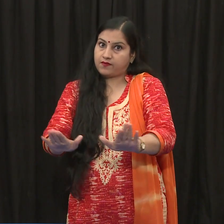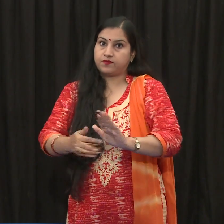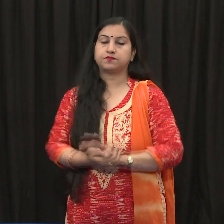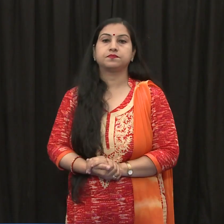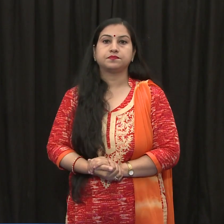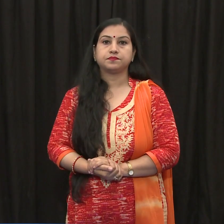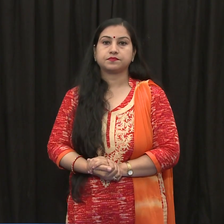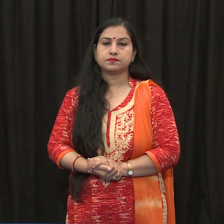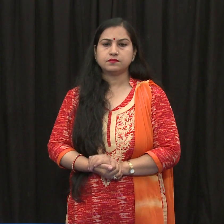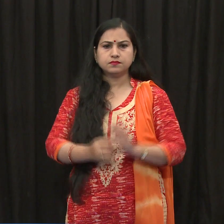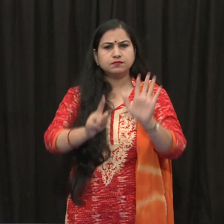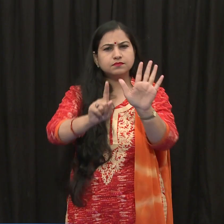to protect the citizens